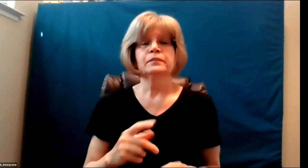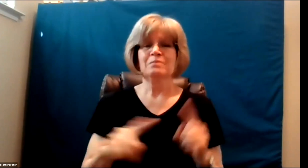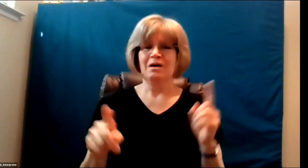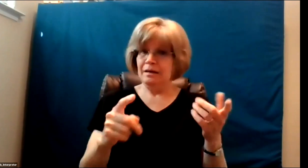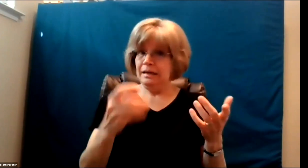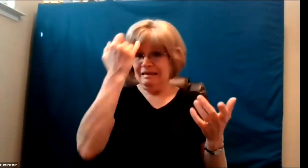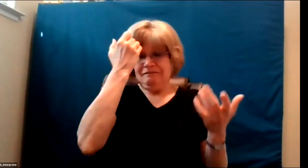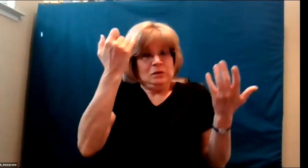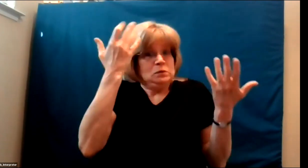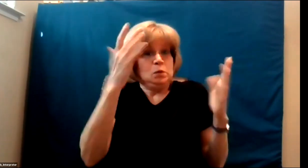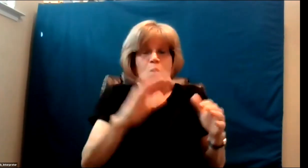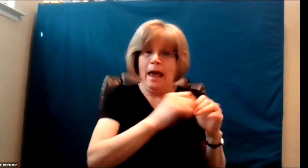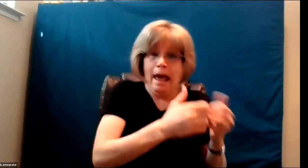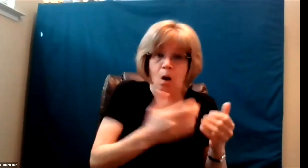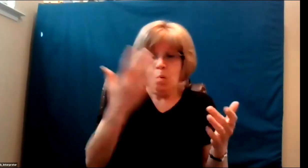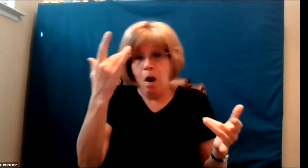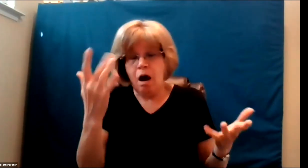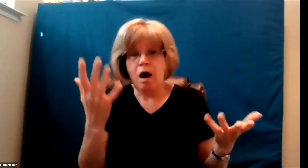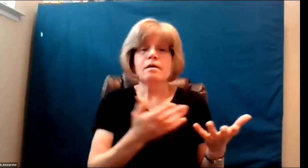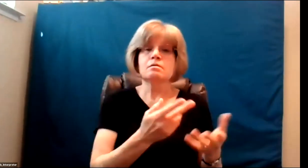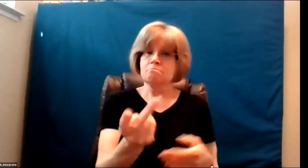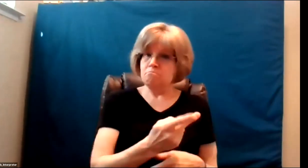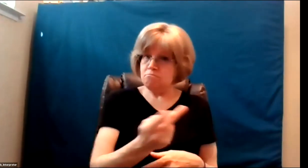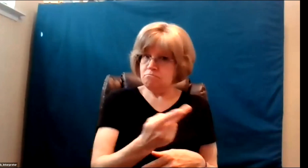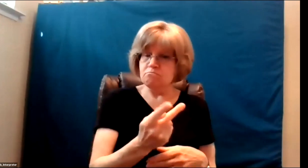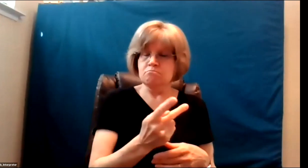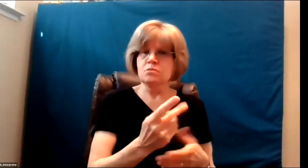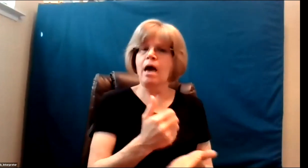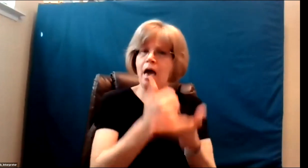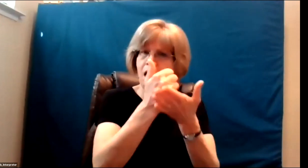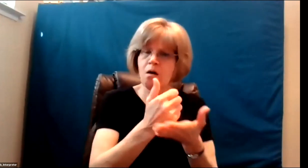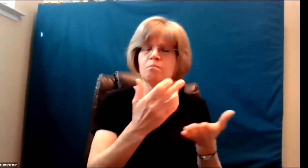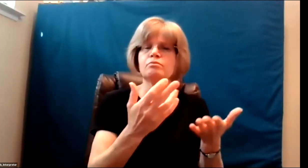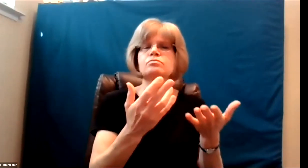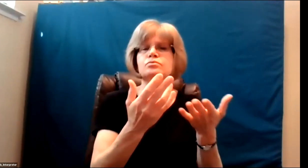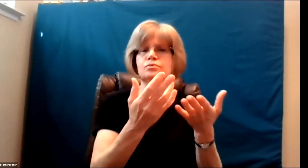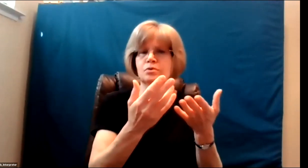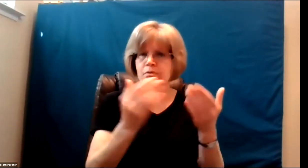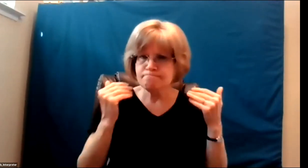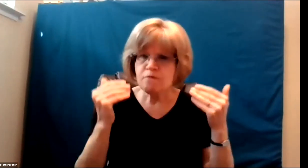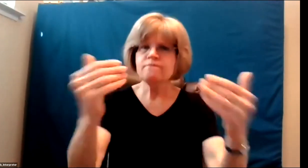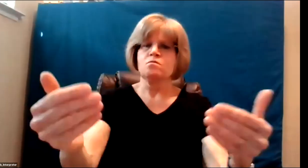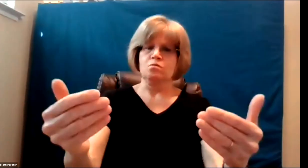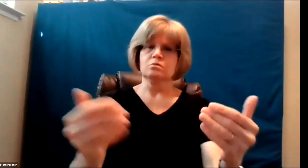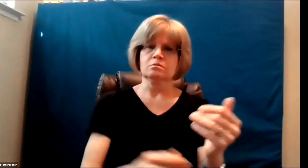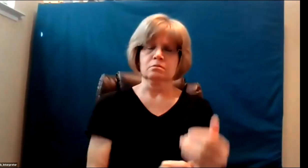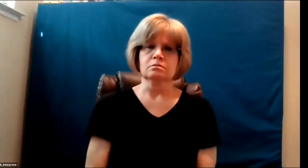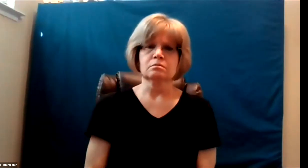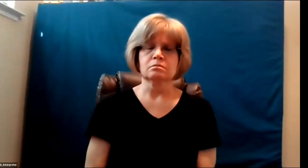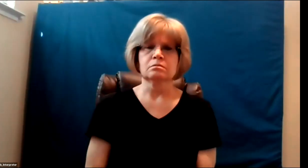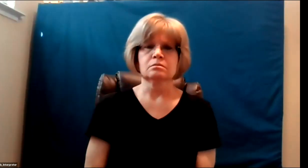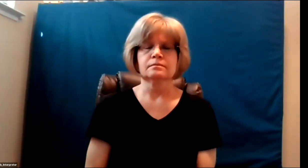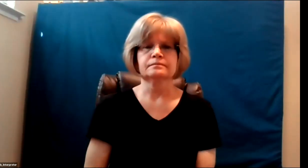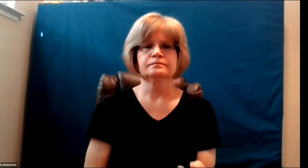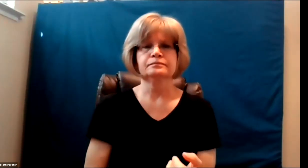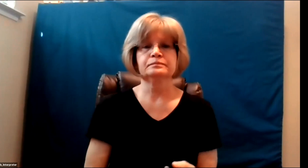the how questions that successfully help us emerge from this disease and move forward.